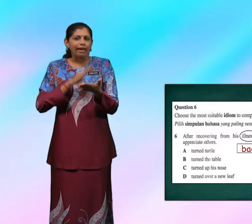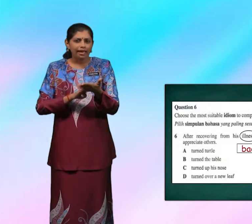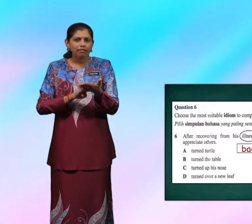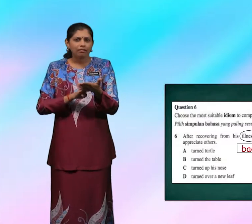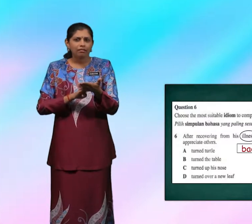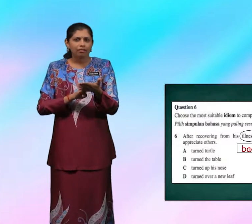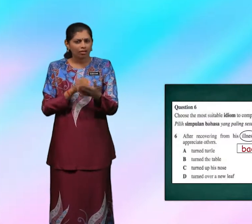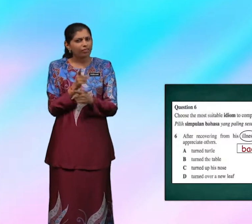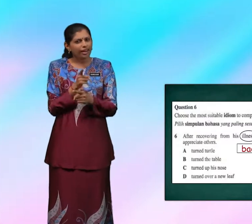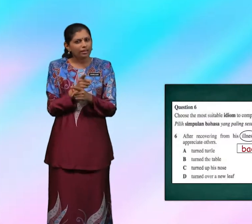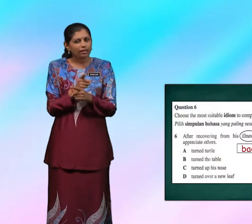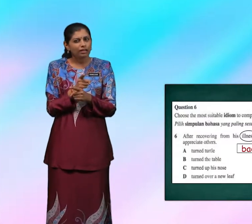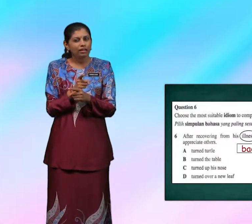bad, right?